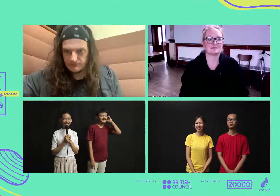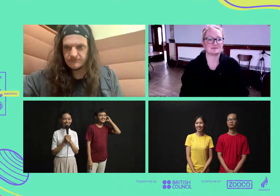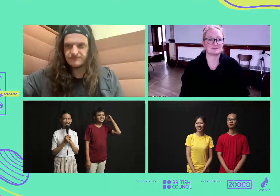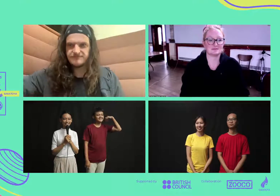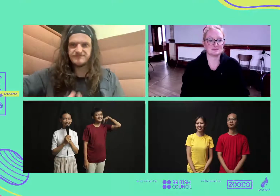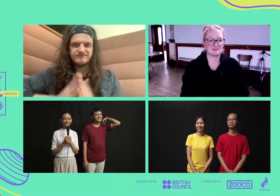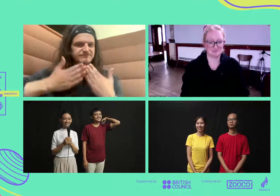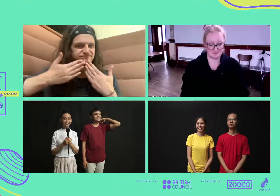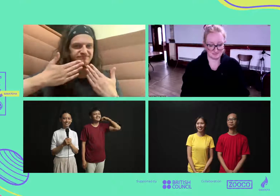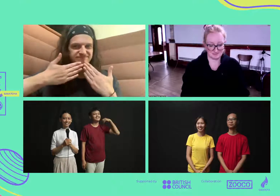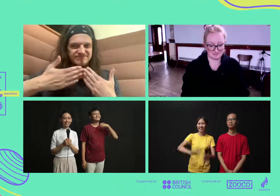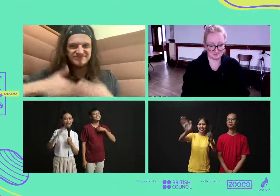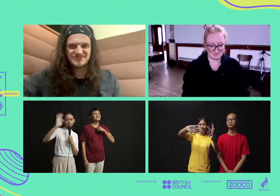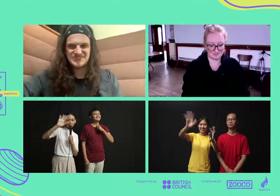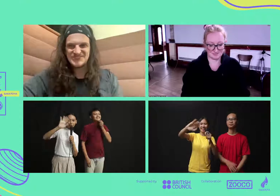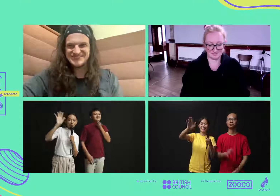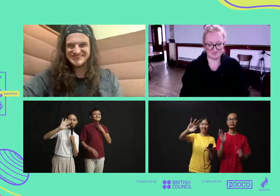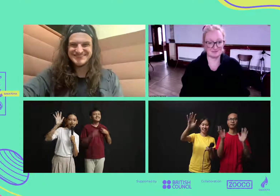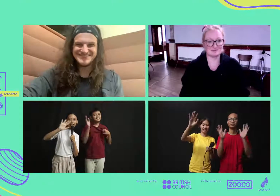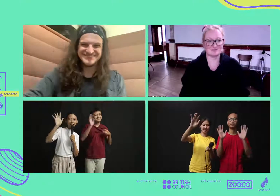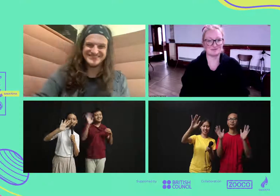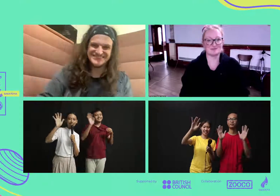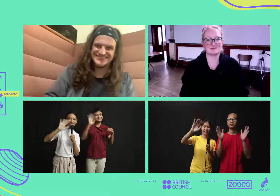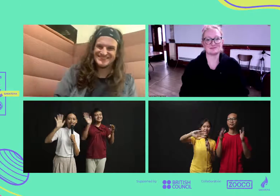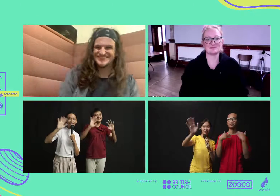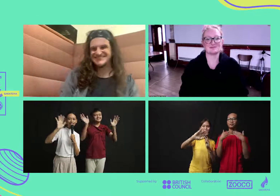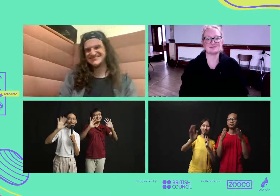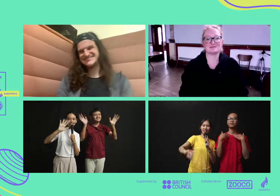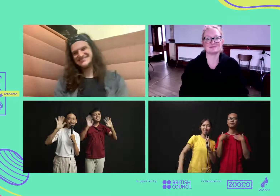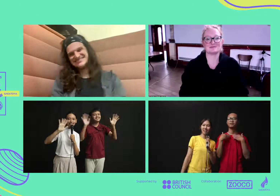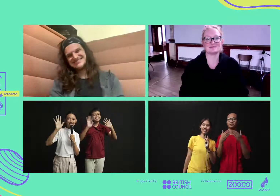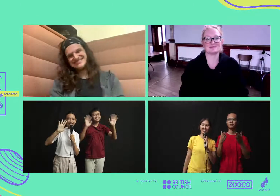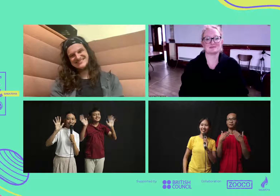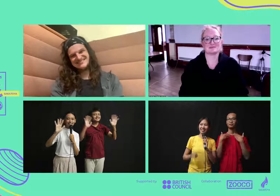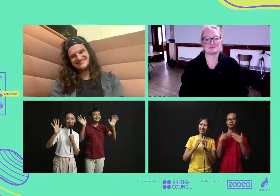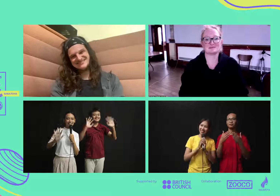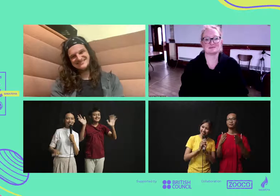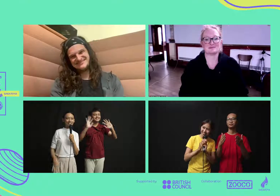See you later. Bye. Bye bye. Bye bye.